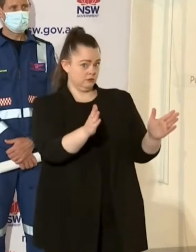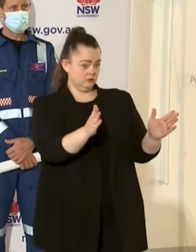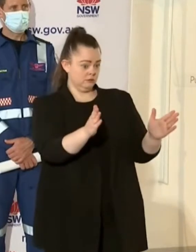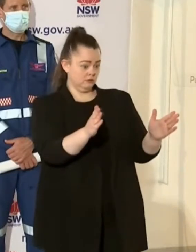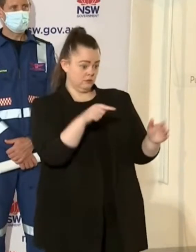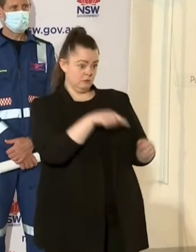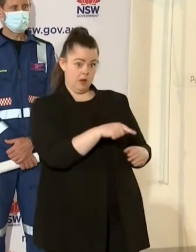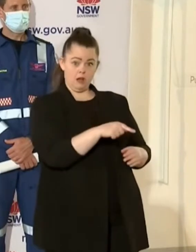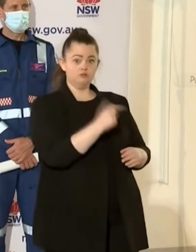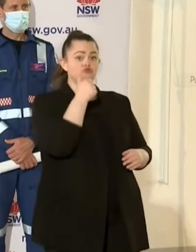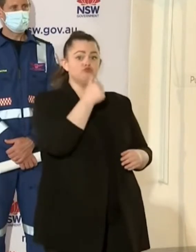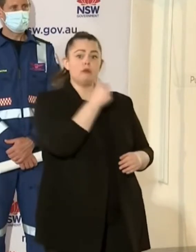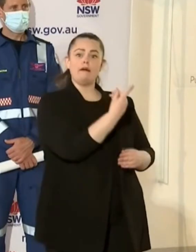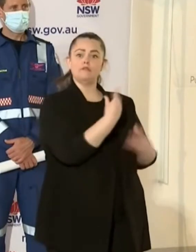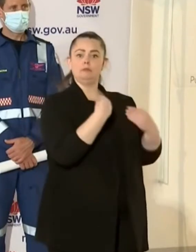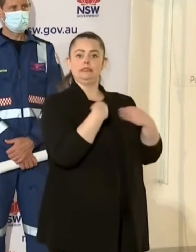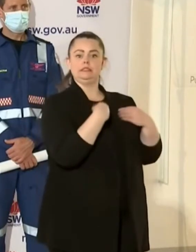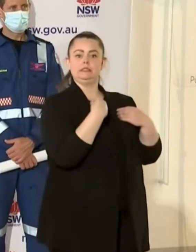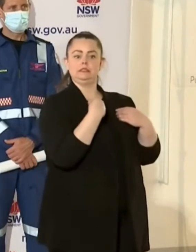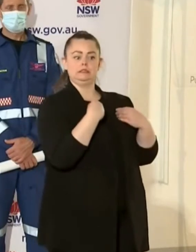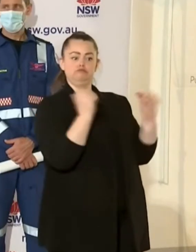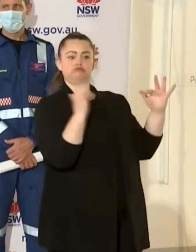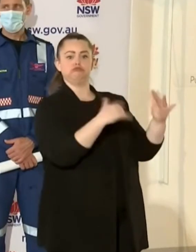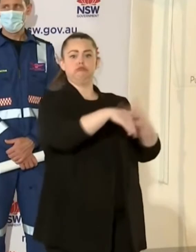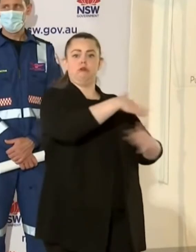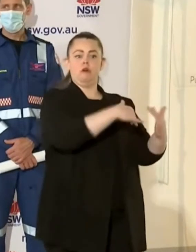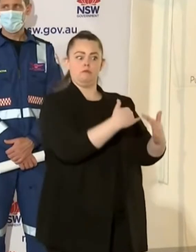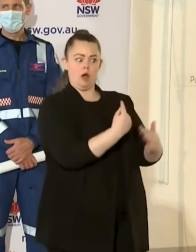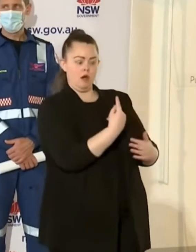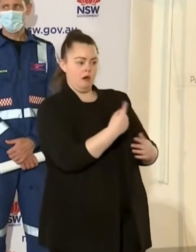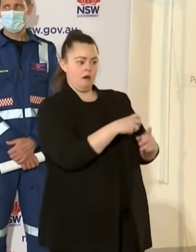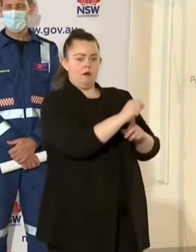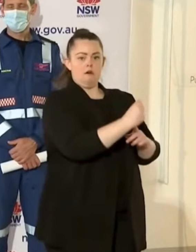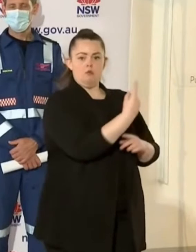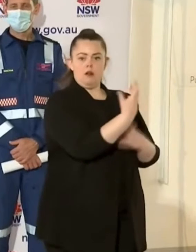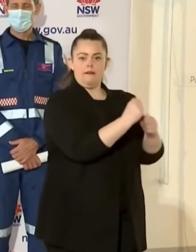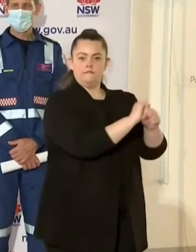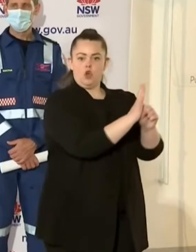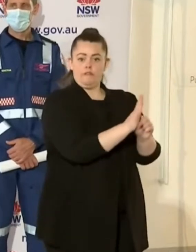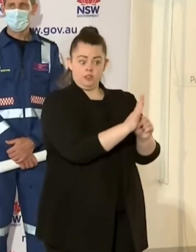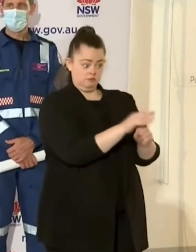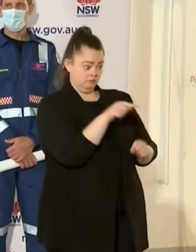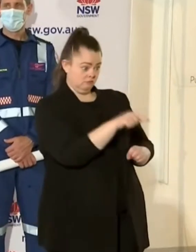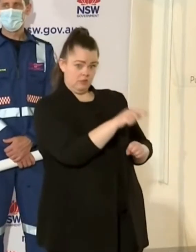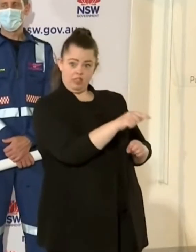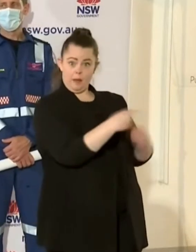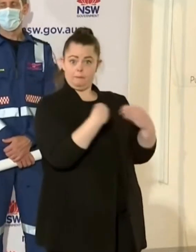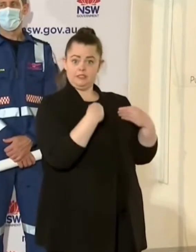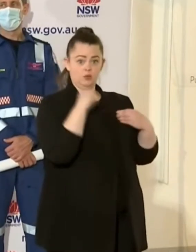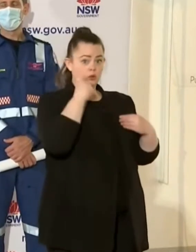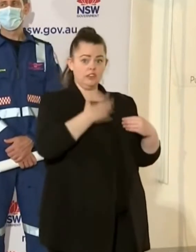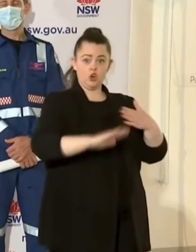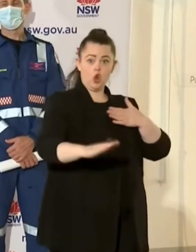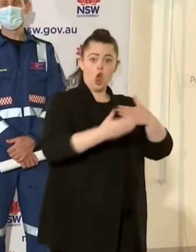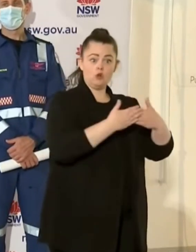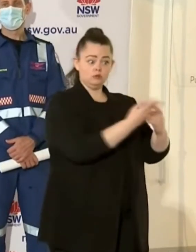to 14-day quarantine? That's all being looked at the moment. I mean, obviously, as we increase the vaccination rates,